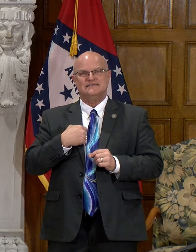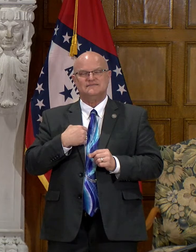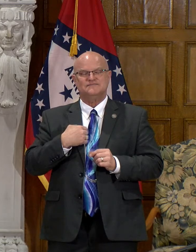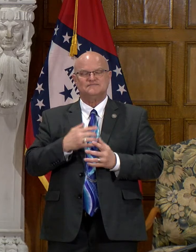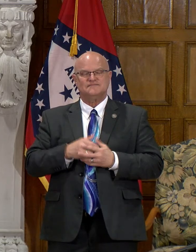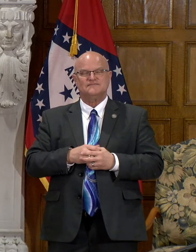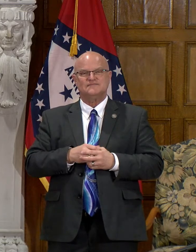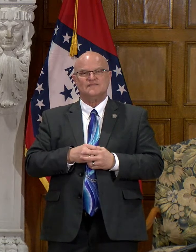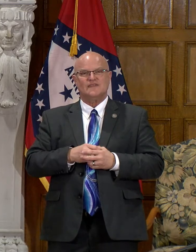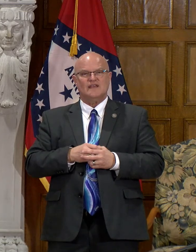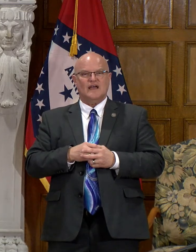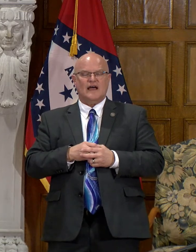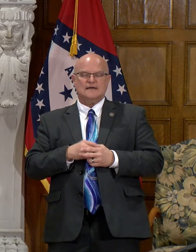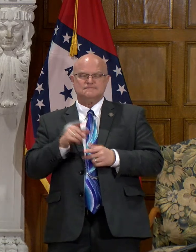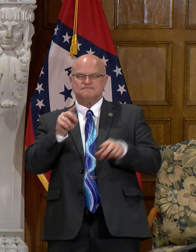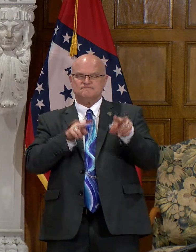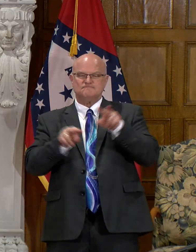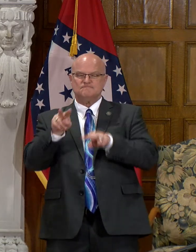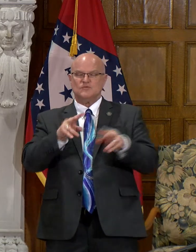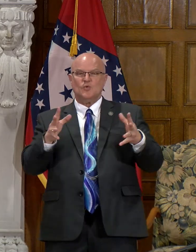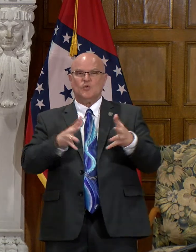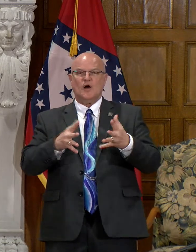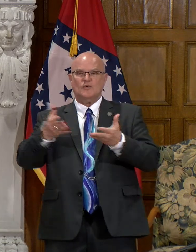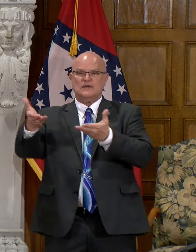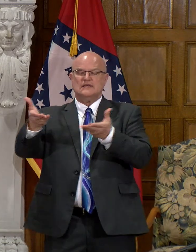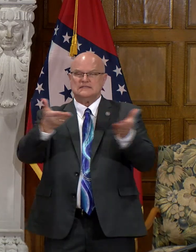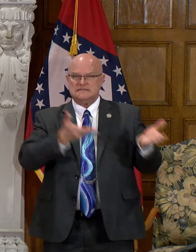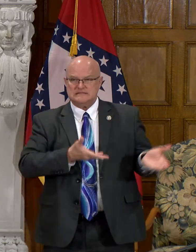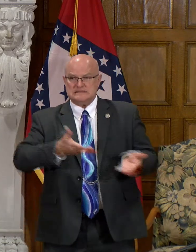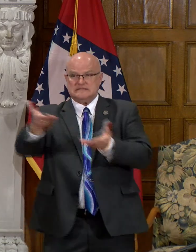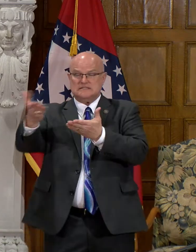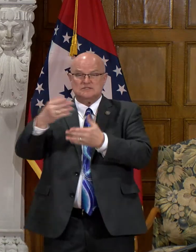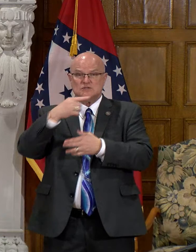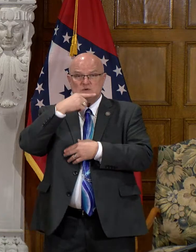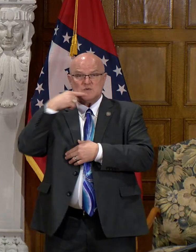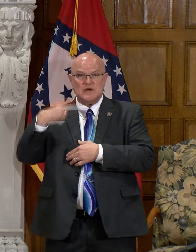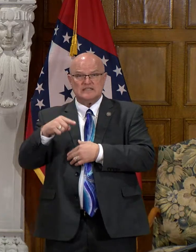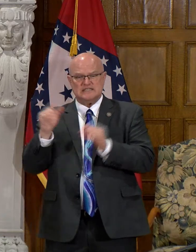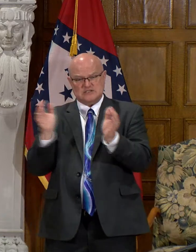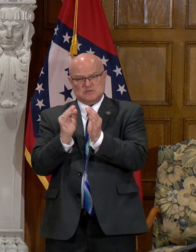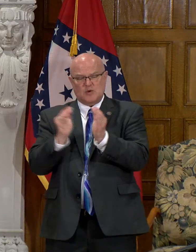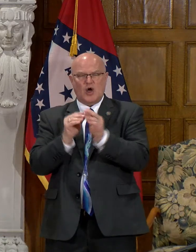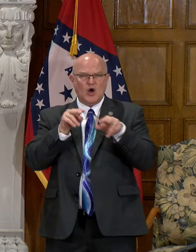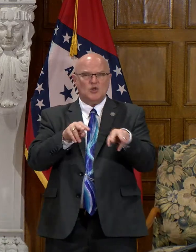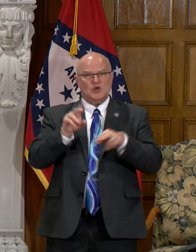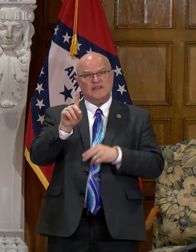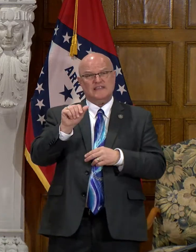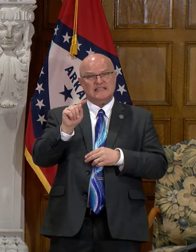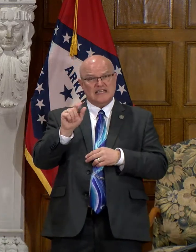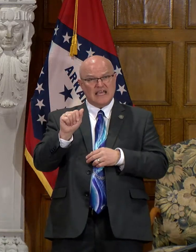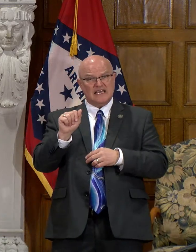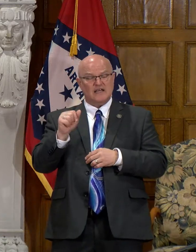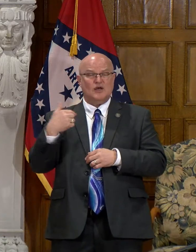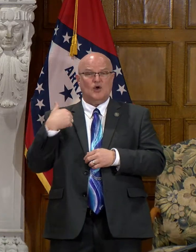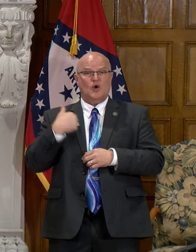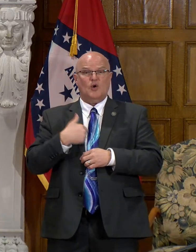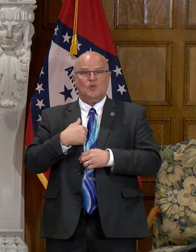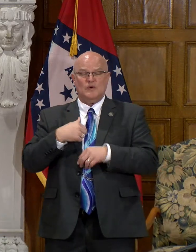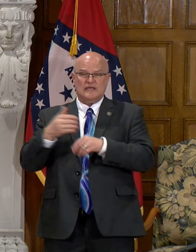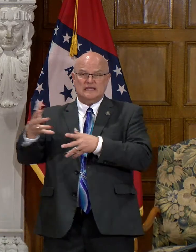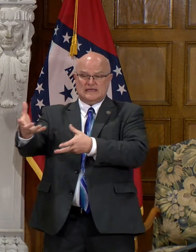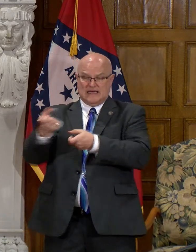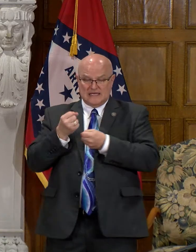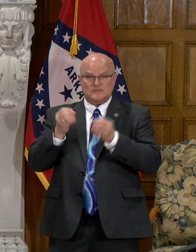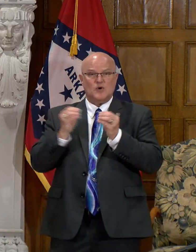Whenever you look at what we import to Russia is very small. I looked at that data. We